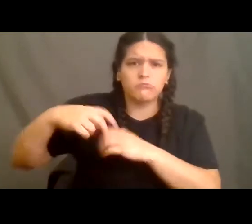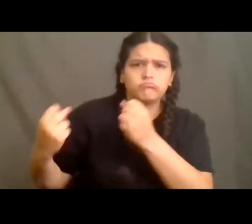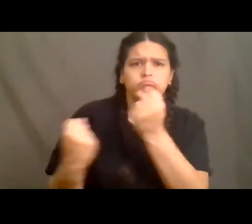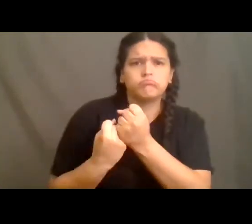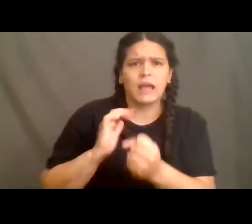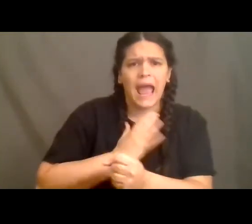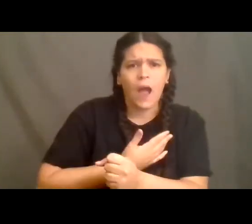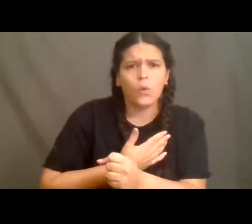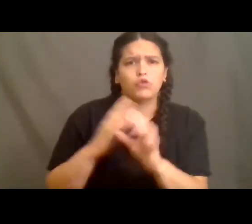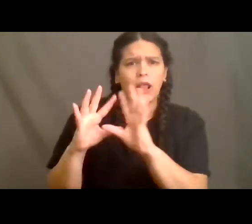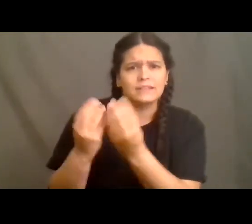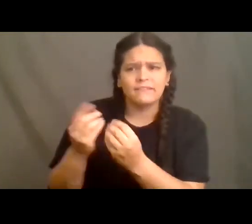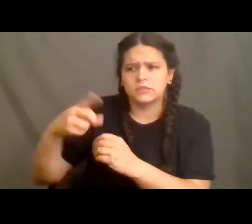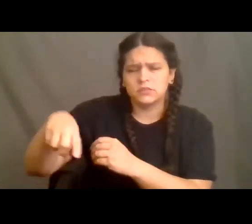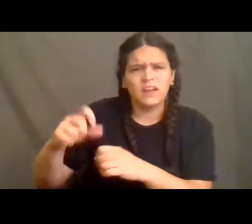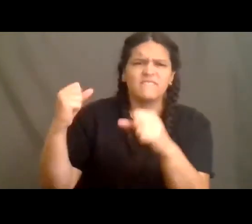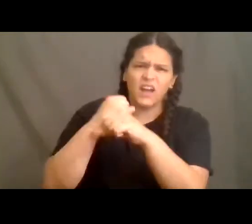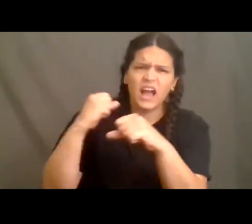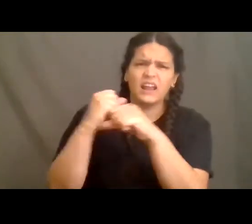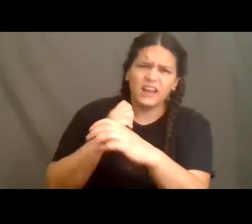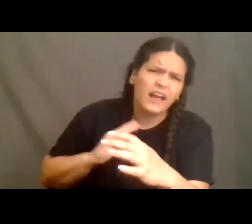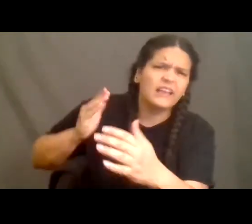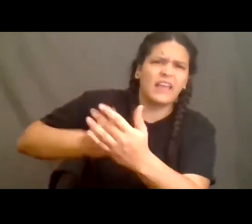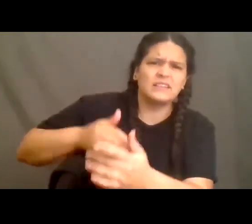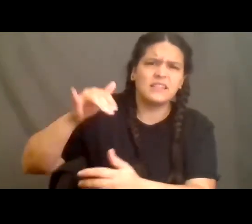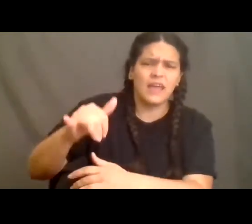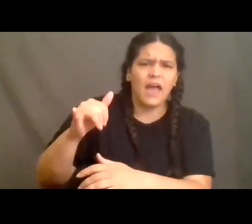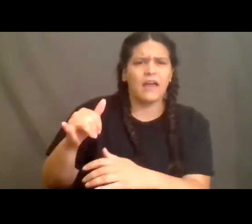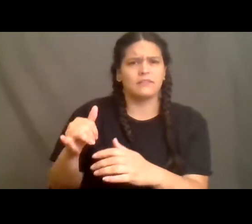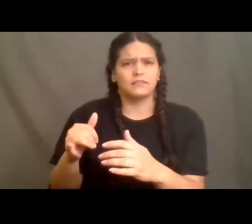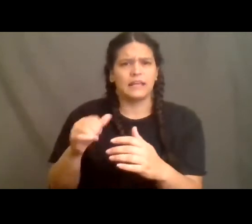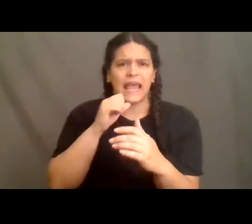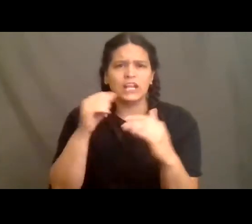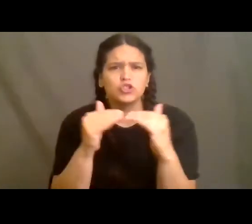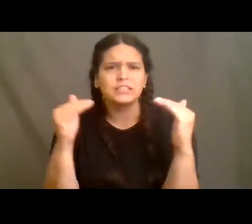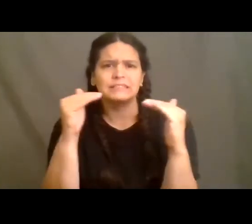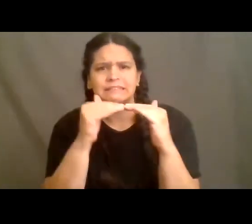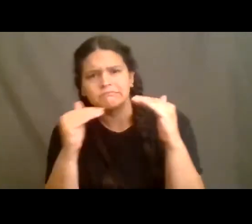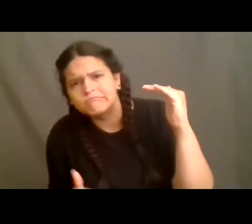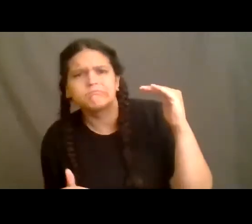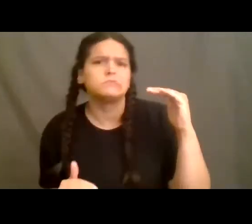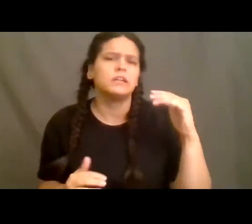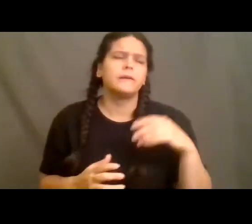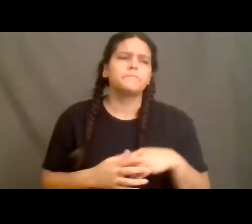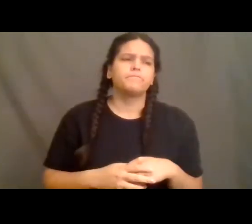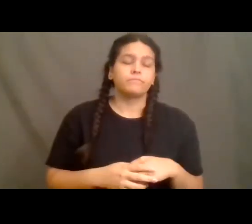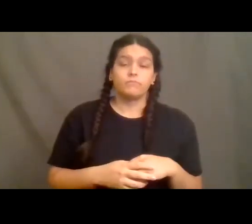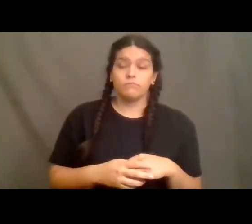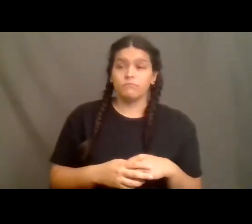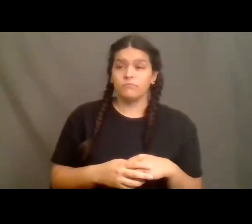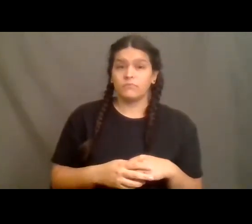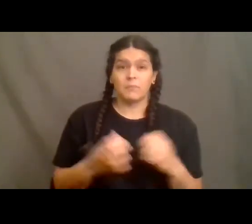who are fighting for the injustices, social and environmental injustices, but we can still do our parts at